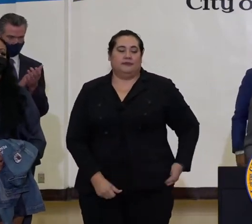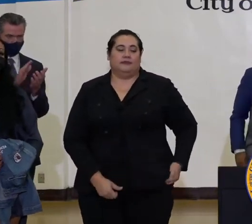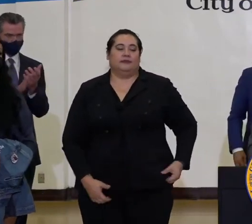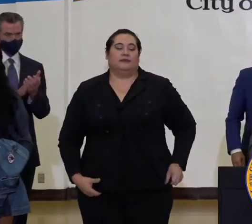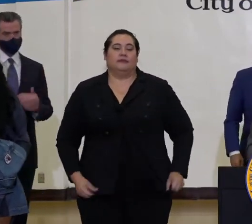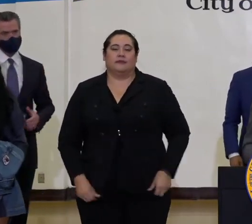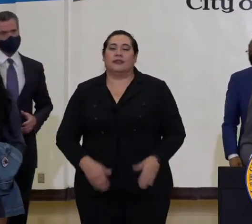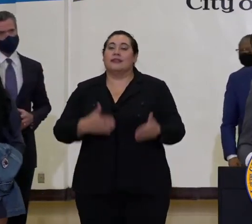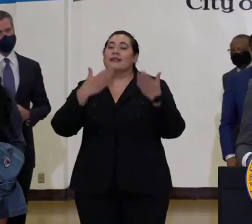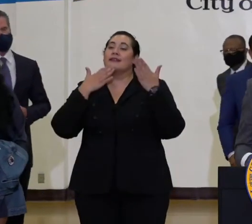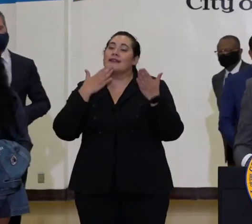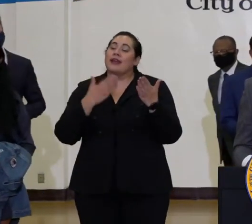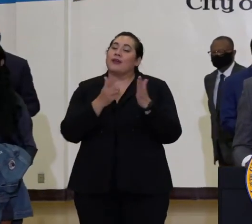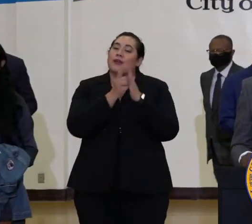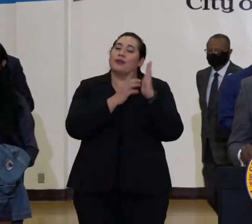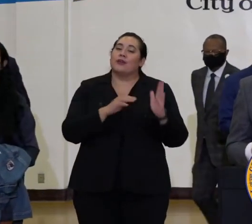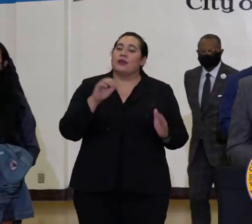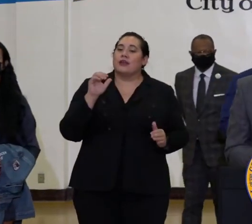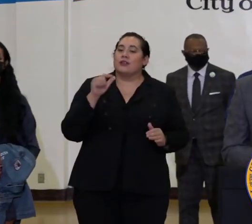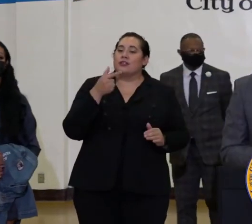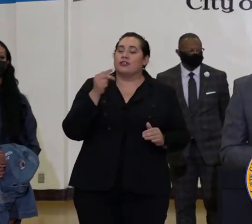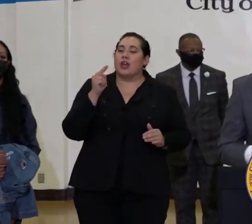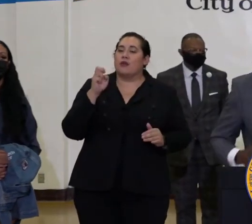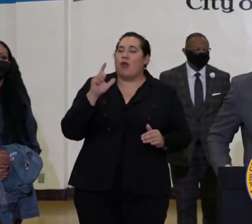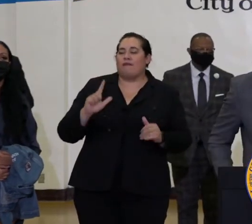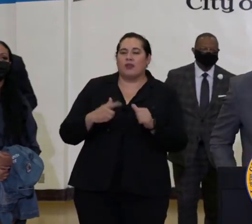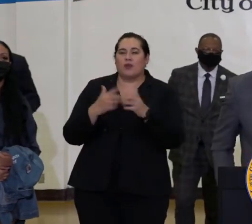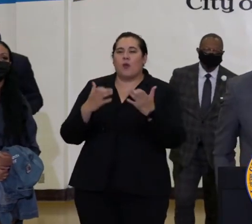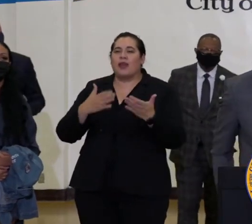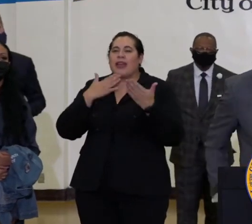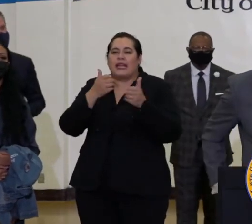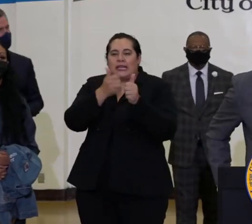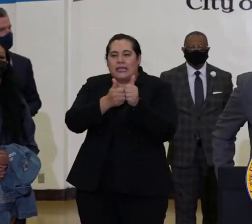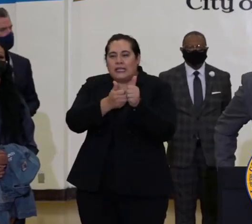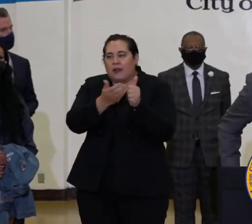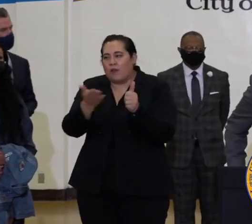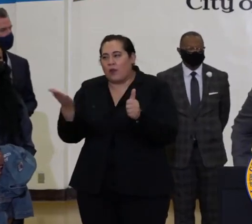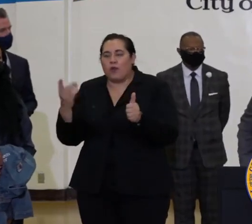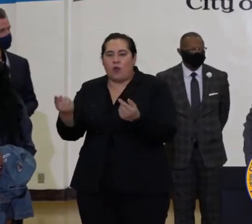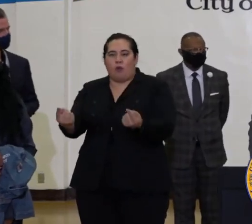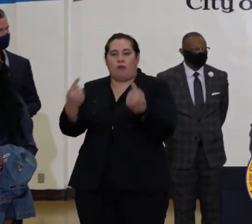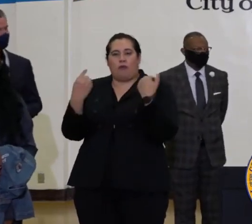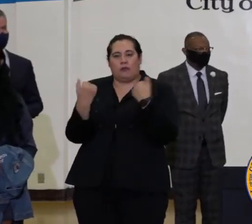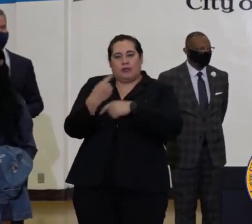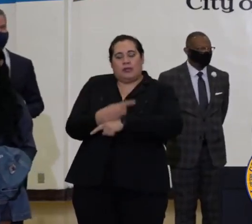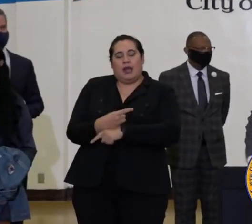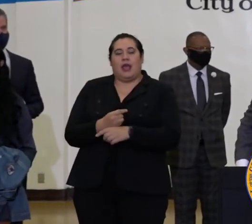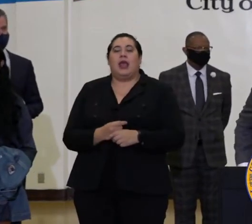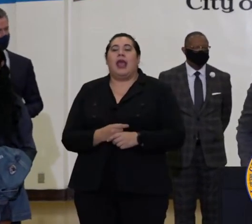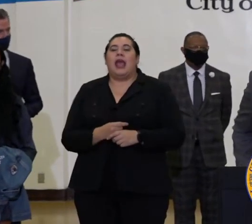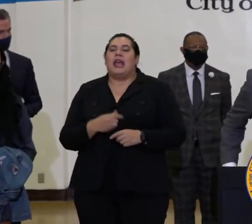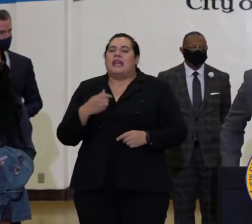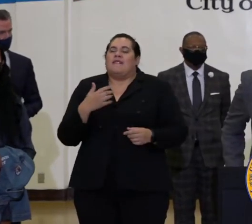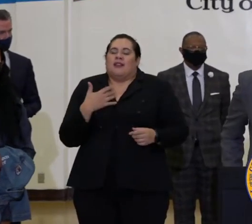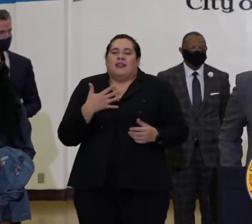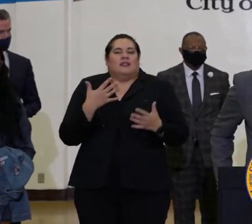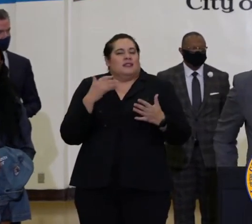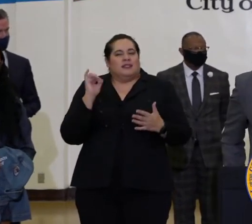Thank you, Attorney General Bonta. I first want to thank each and every one of you who've come here today. It's